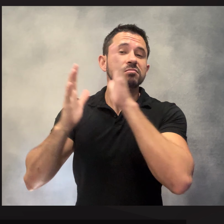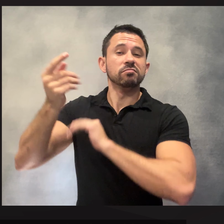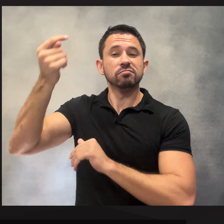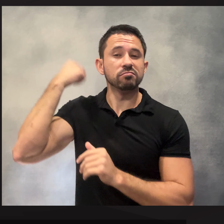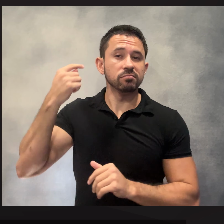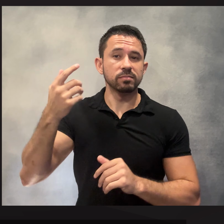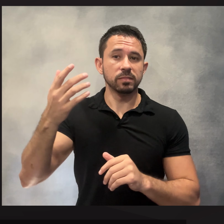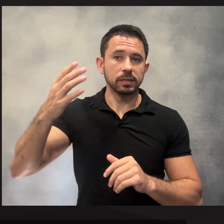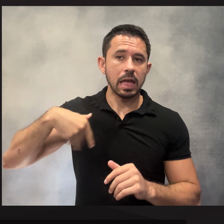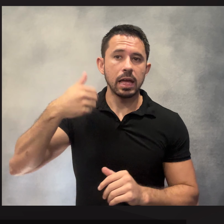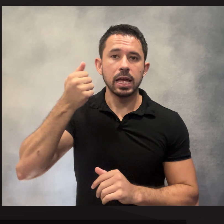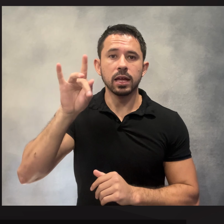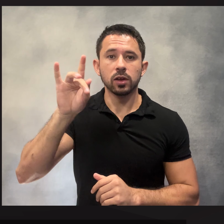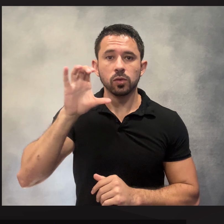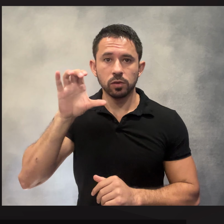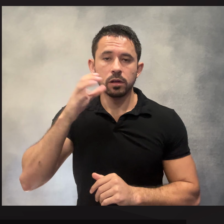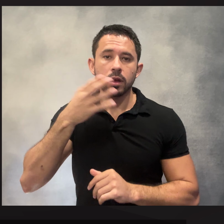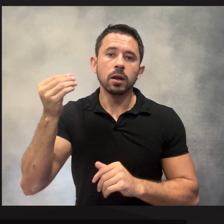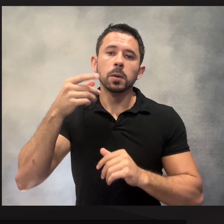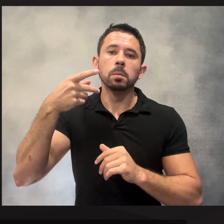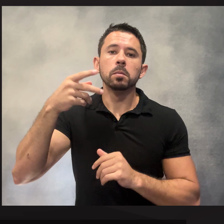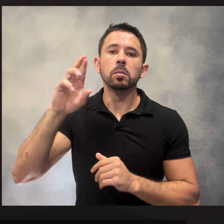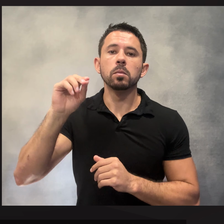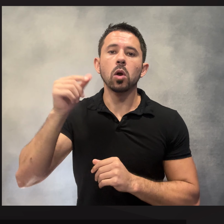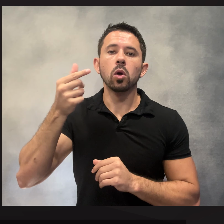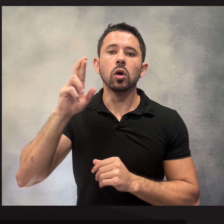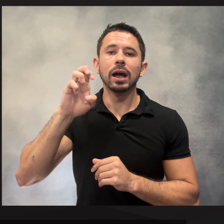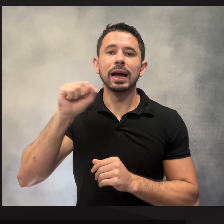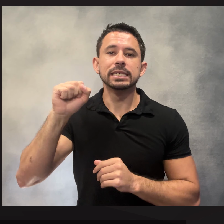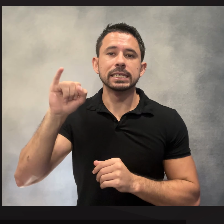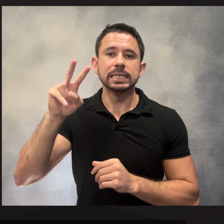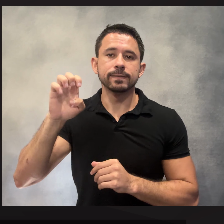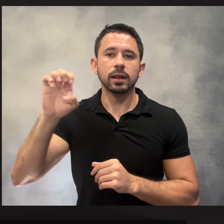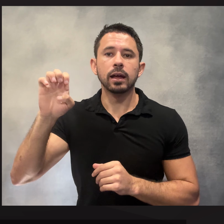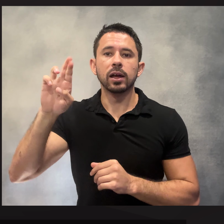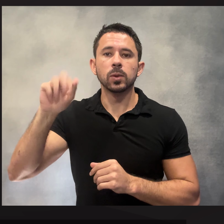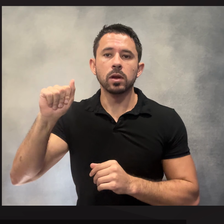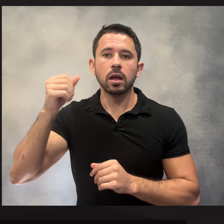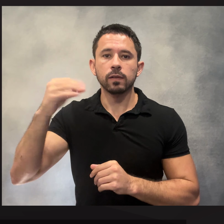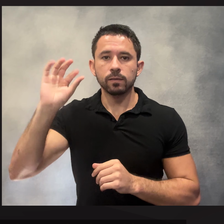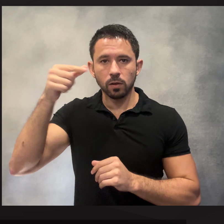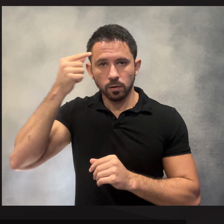least the late 1800s and the progressive era of government reform.